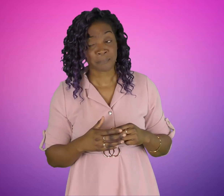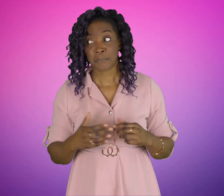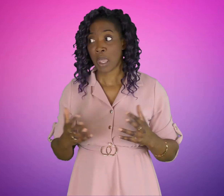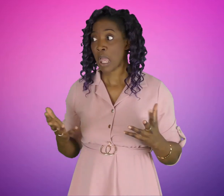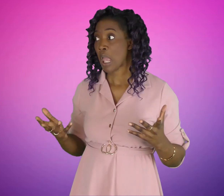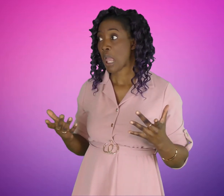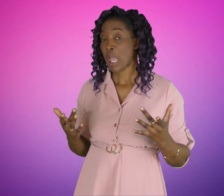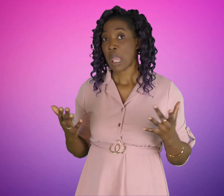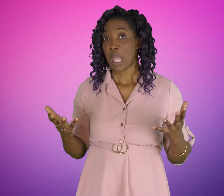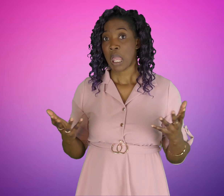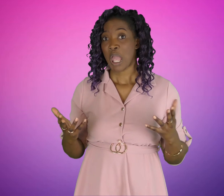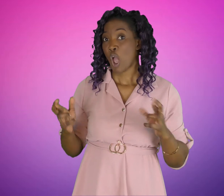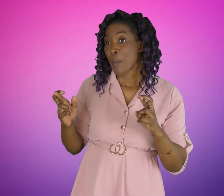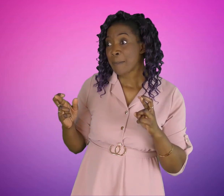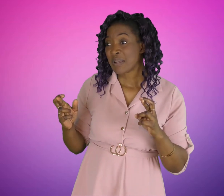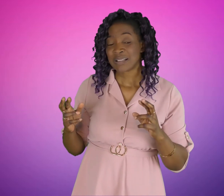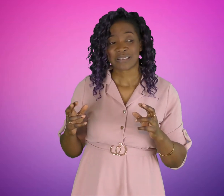right. The hope thing?